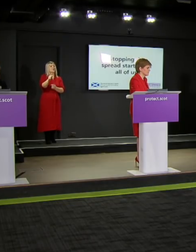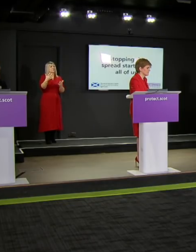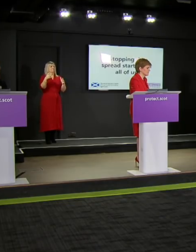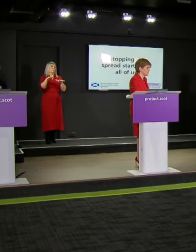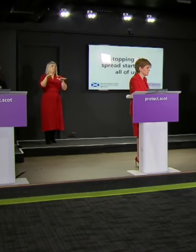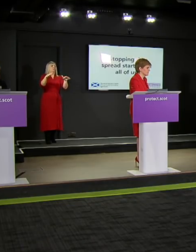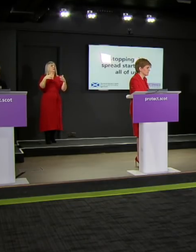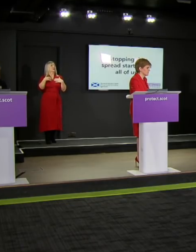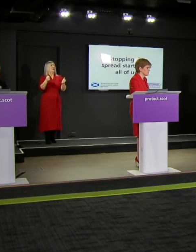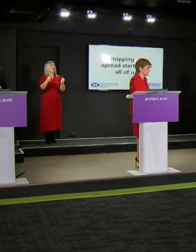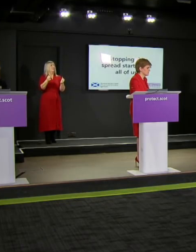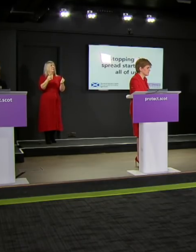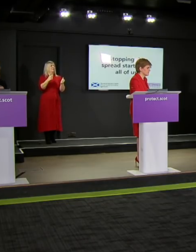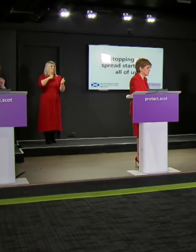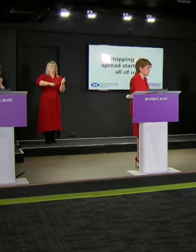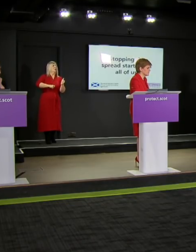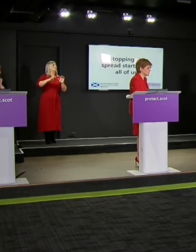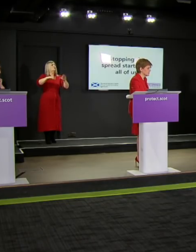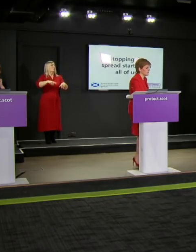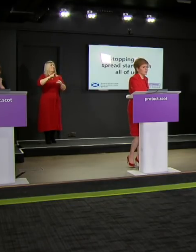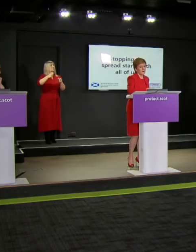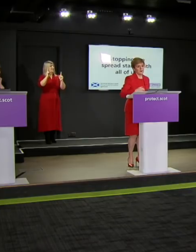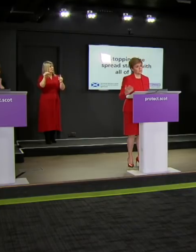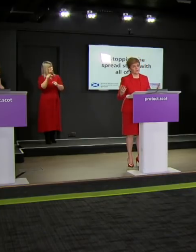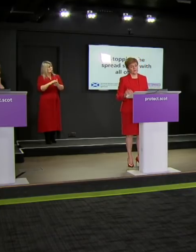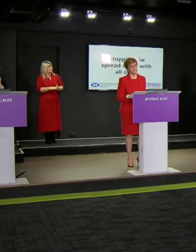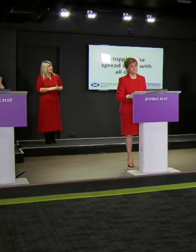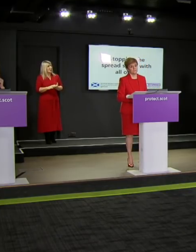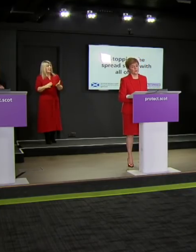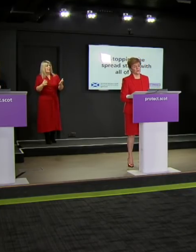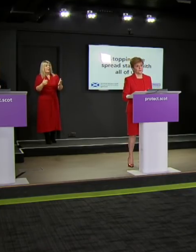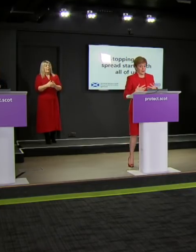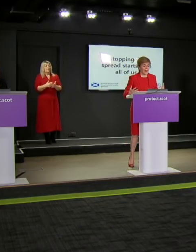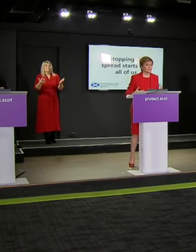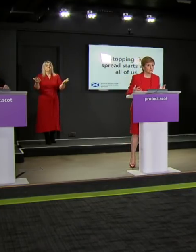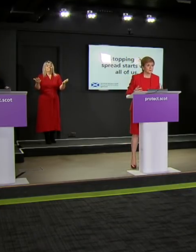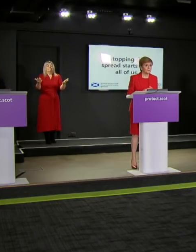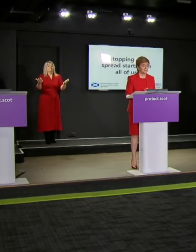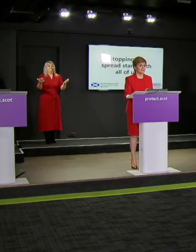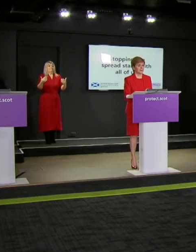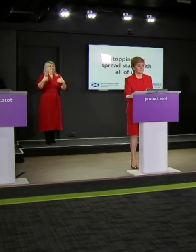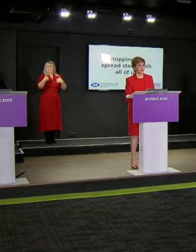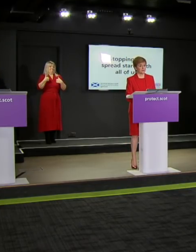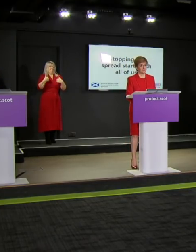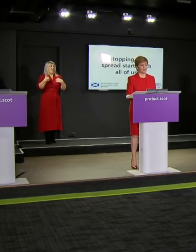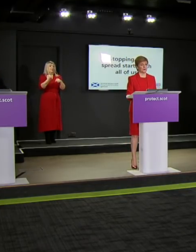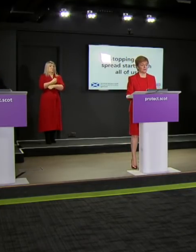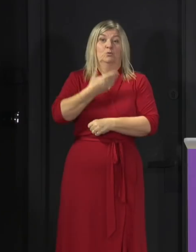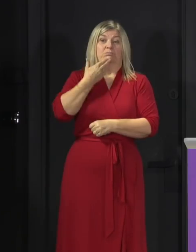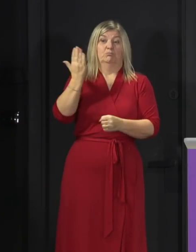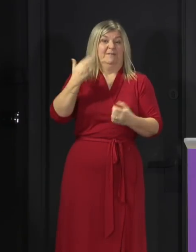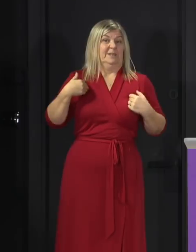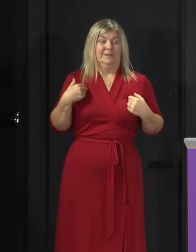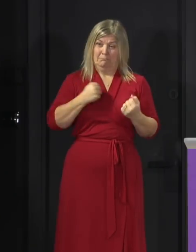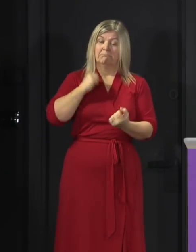yourself. I was just wondering what your reaction is to that. Look, whether I will do the briefings, because I think I've got a really